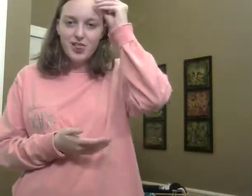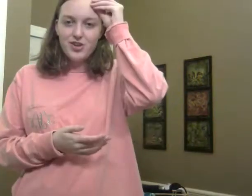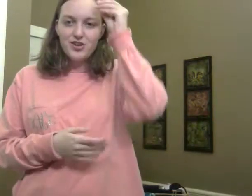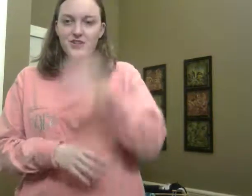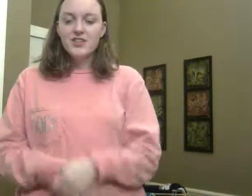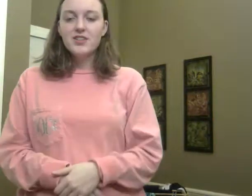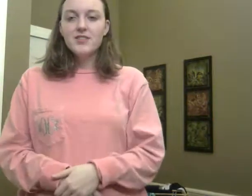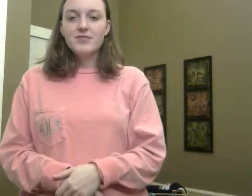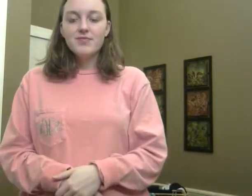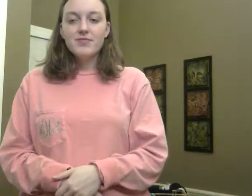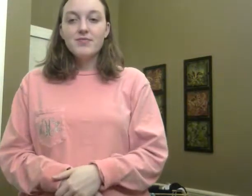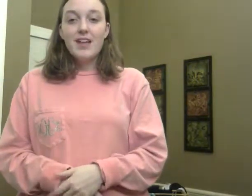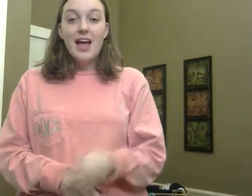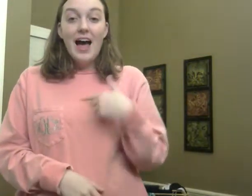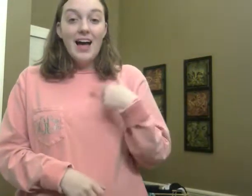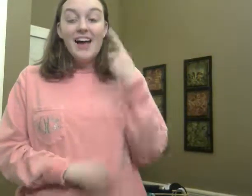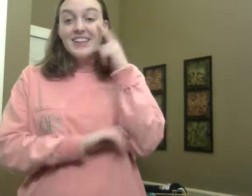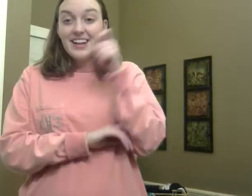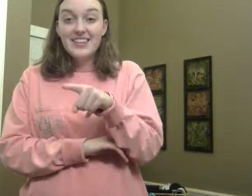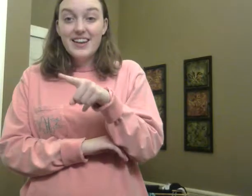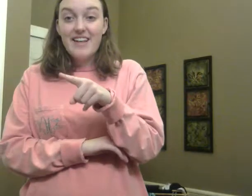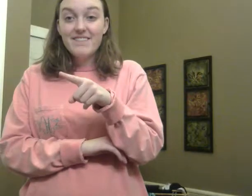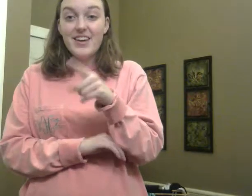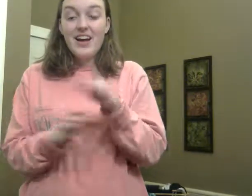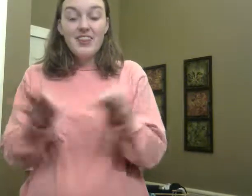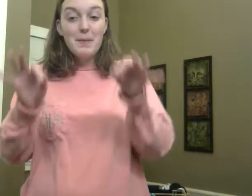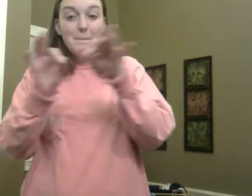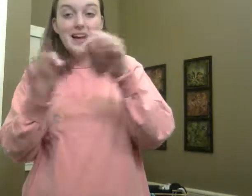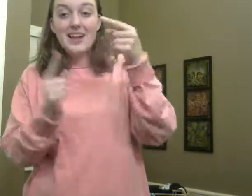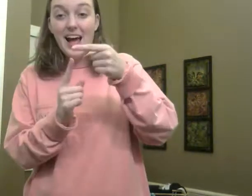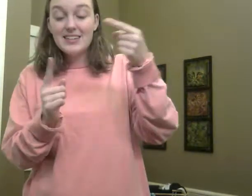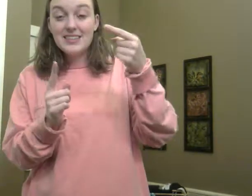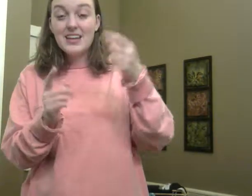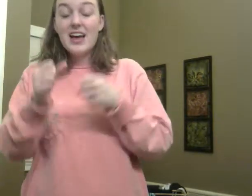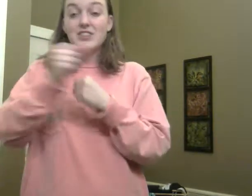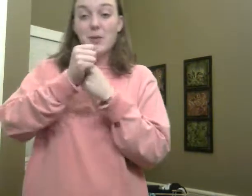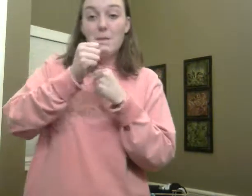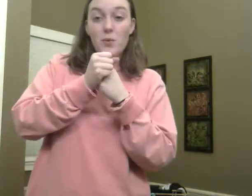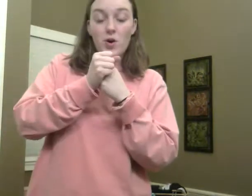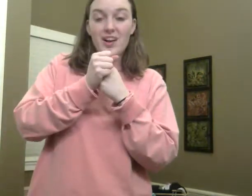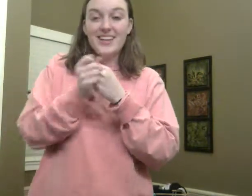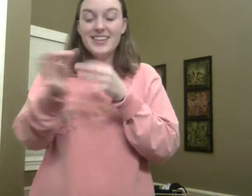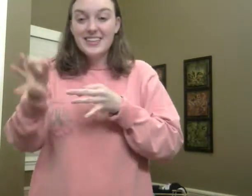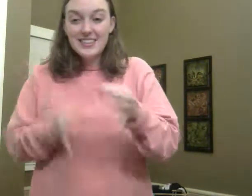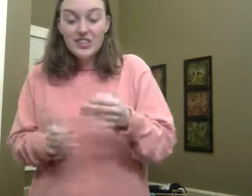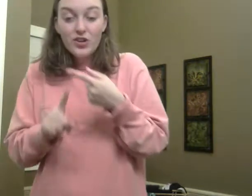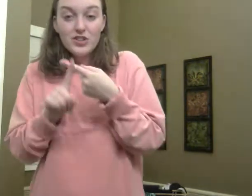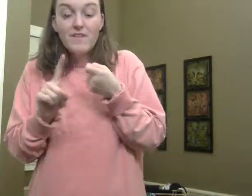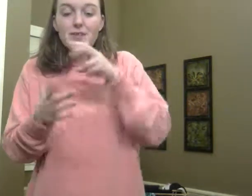We are. I can identify the main idea and supporting details from what I read and create a summary using